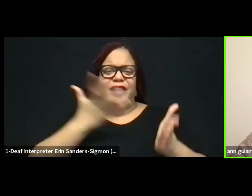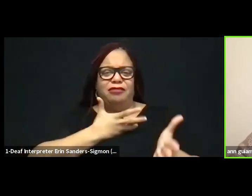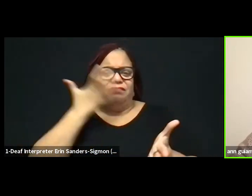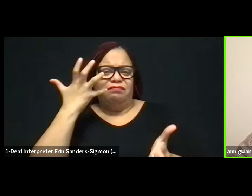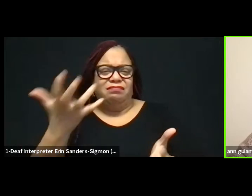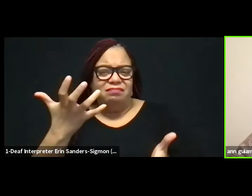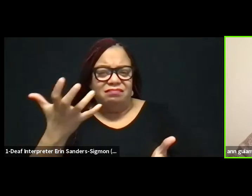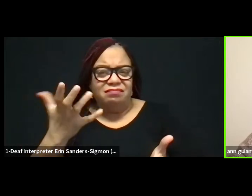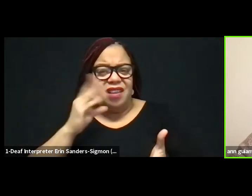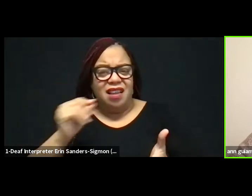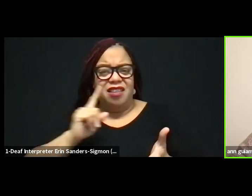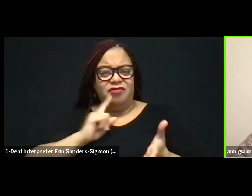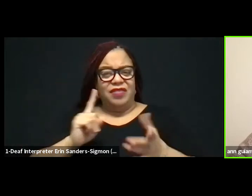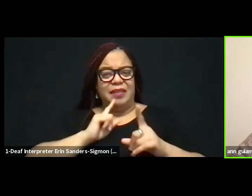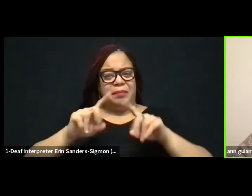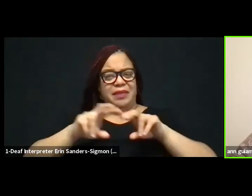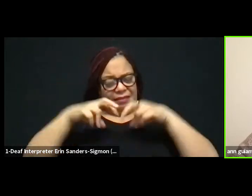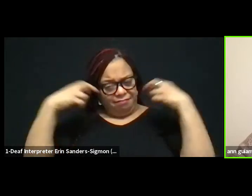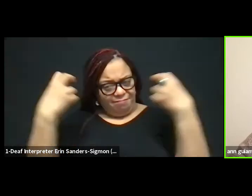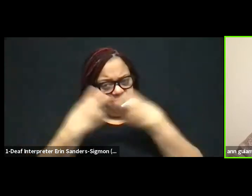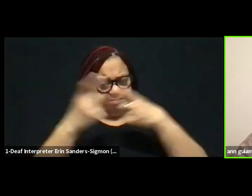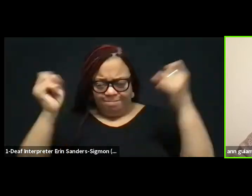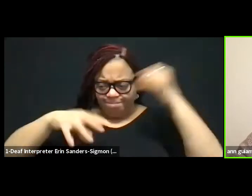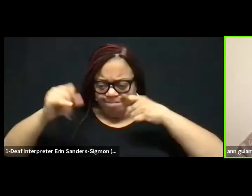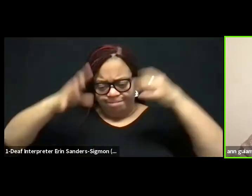were allocated towards the